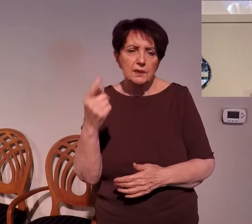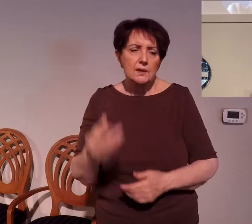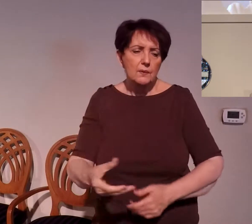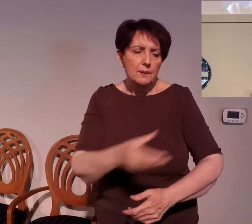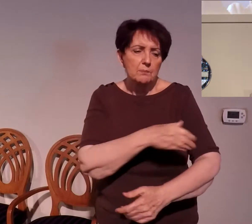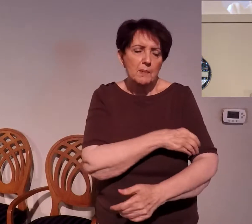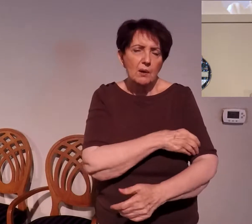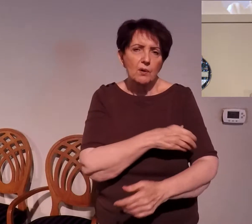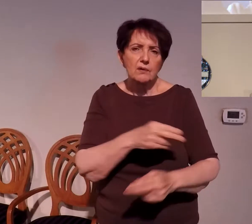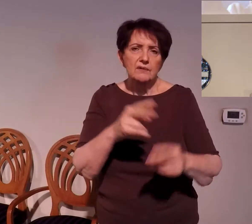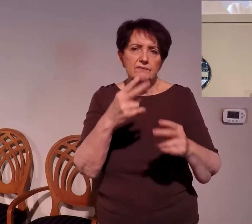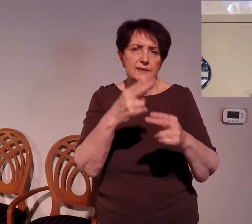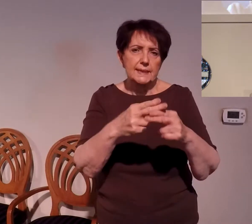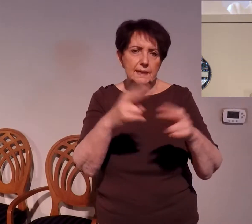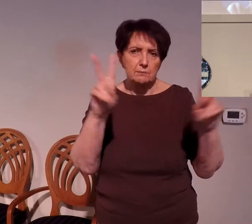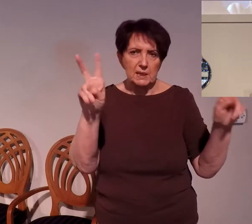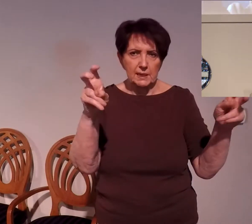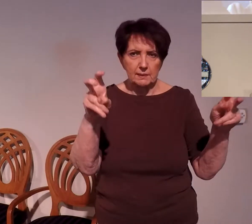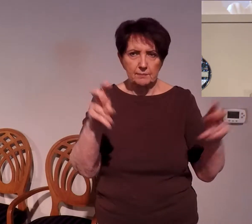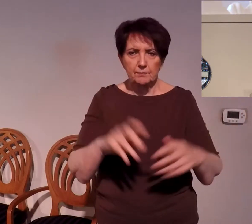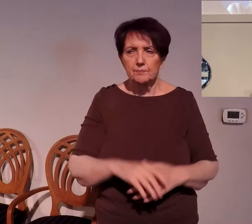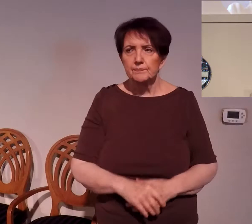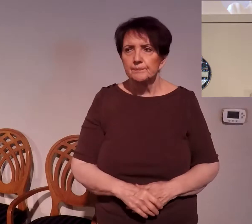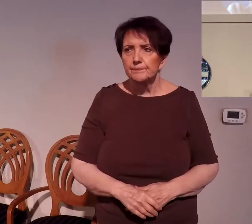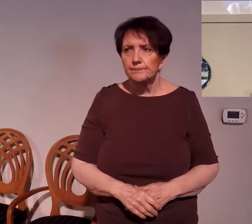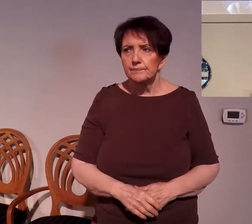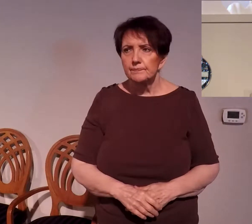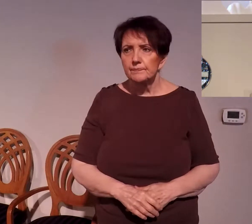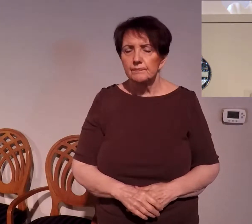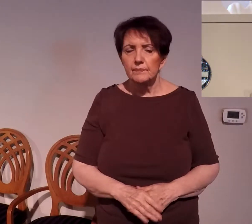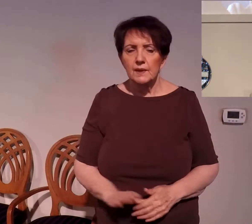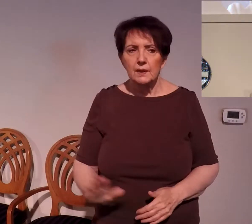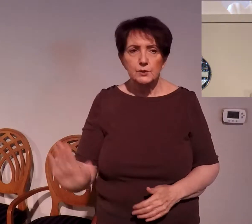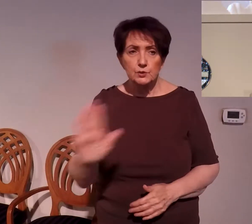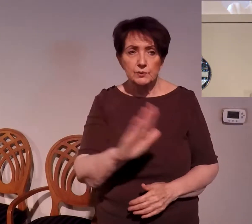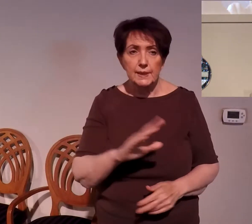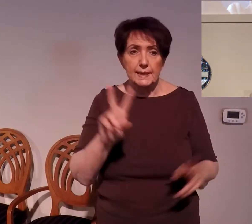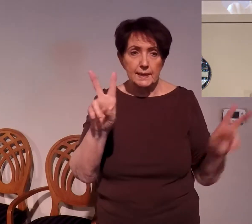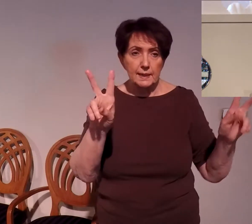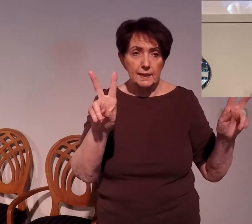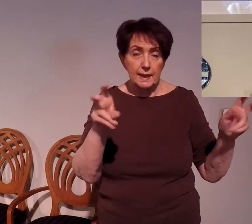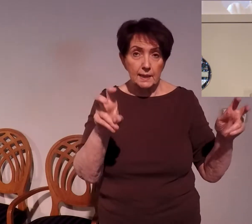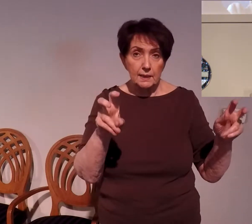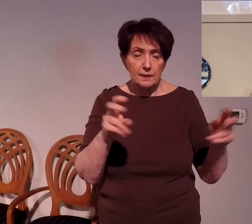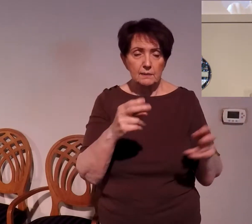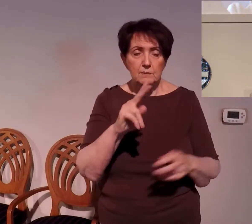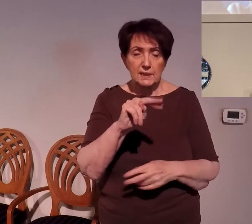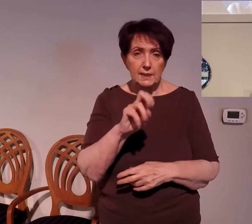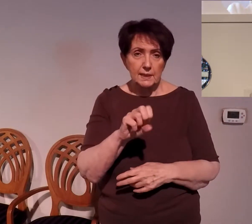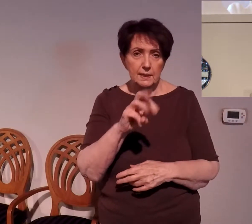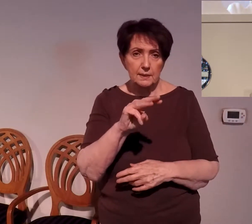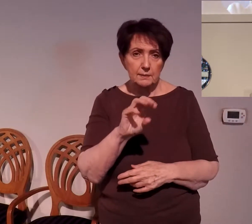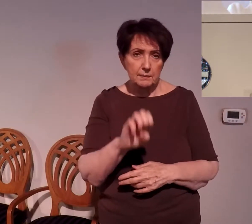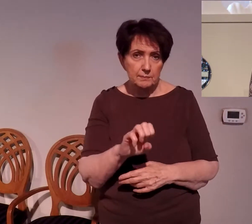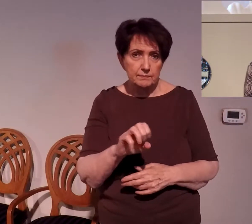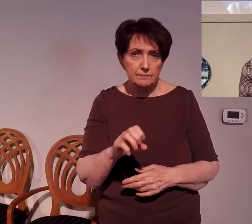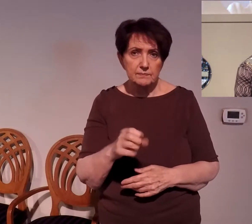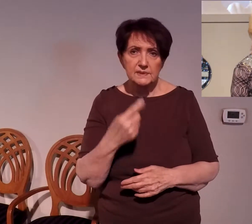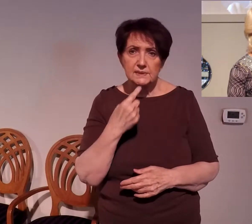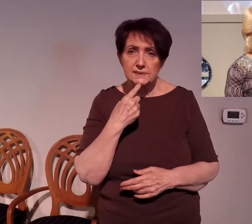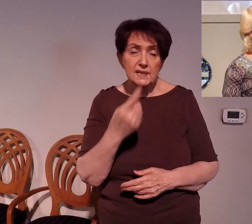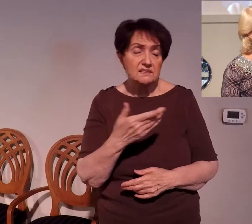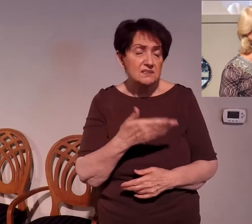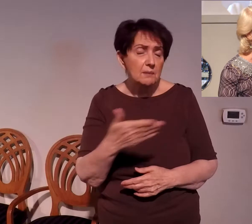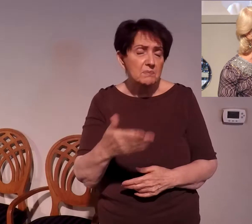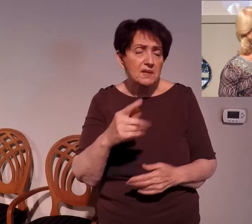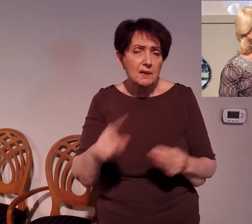of naming, and that one's name said something about us. That the name